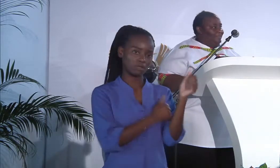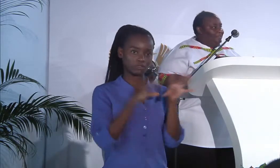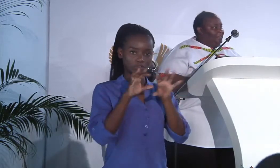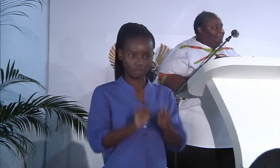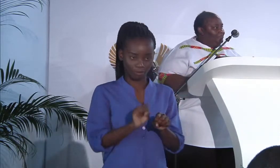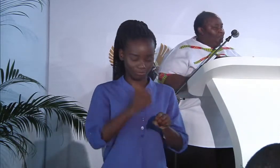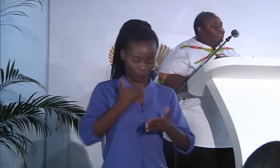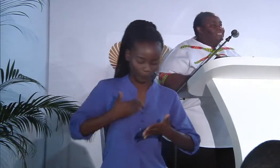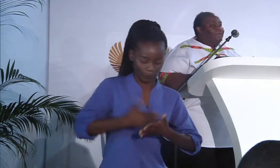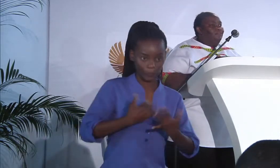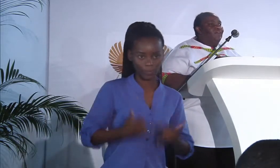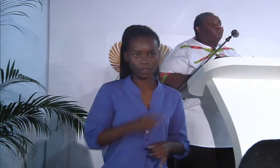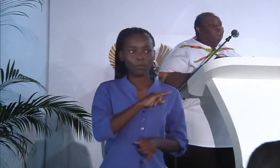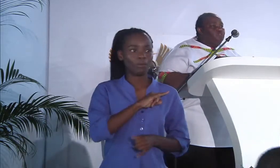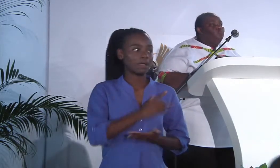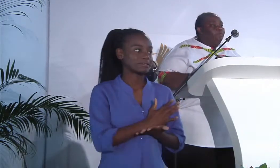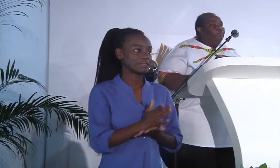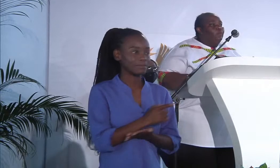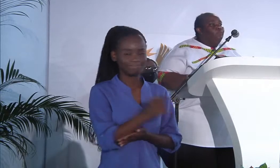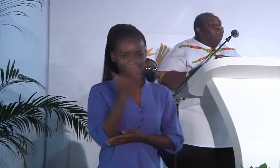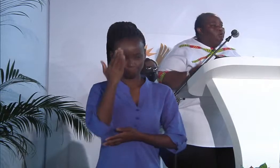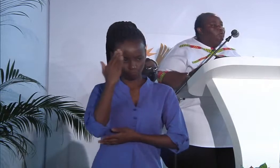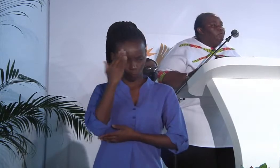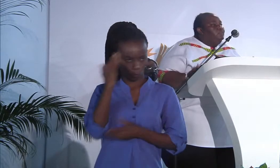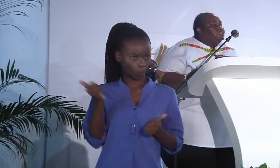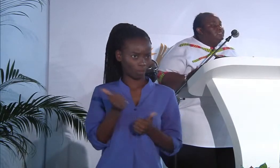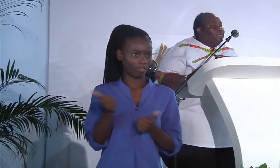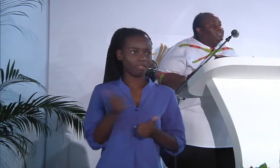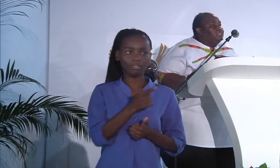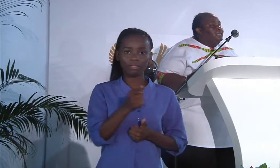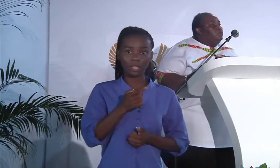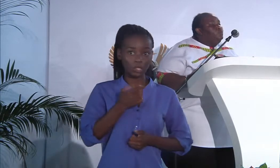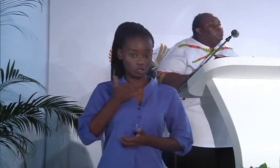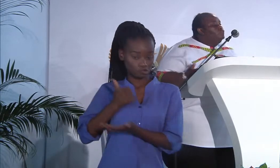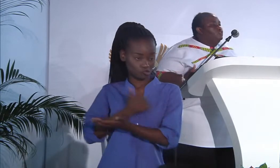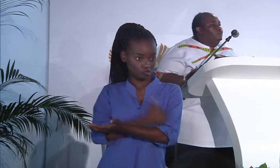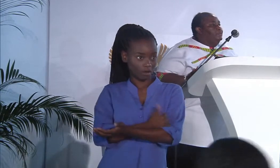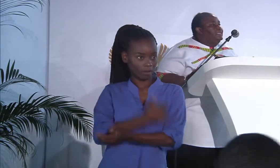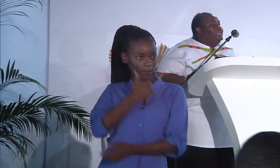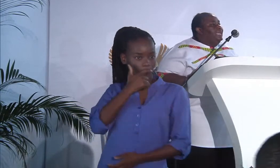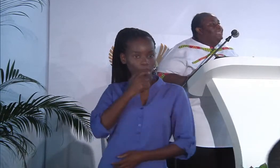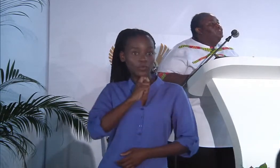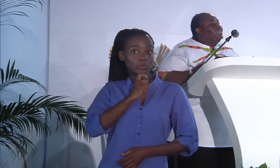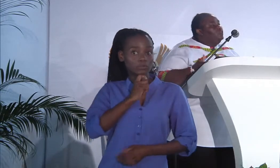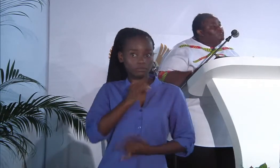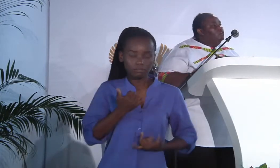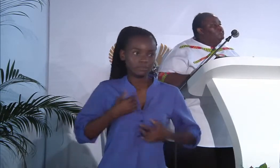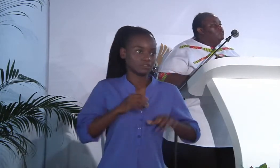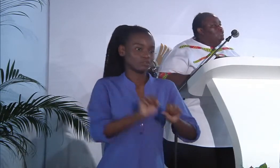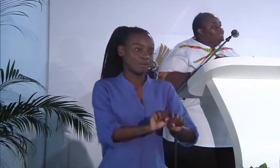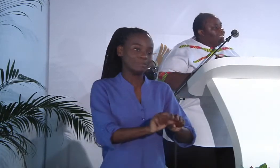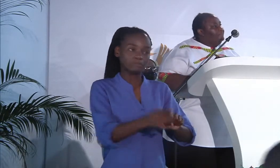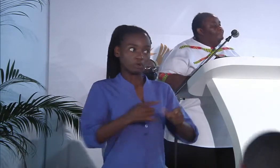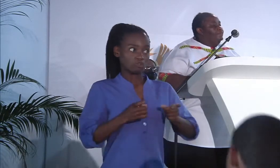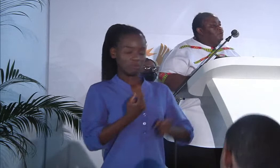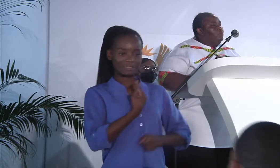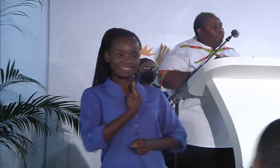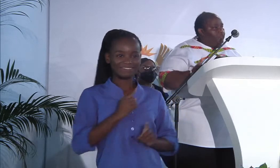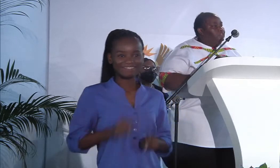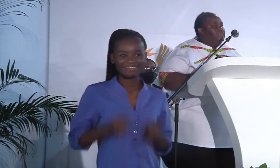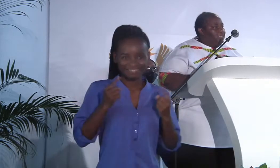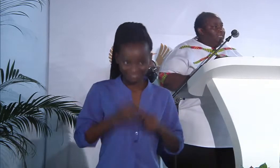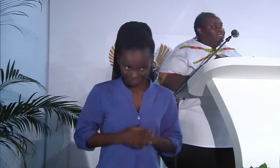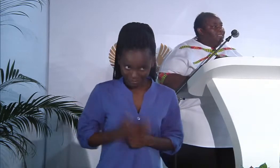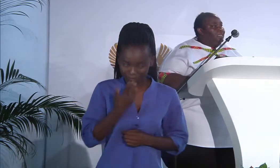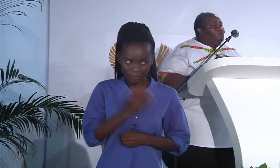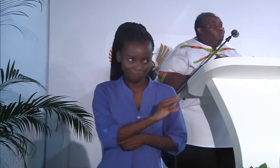using, because some of us, we know when we're using drugs. We need to stop it. And you cannot control yourself when you're